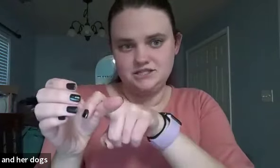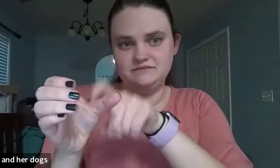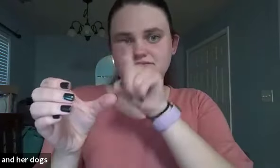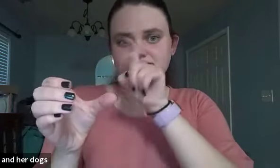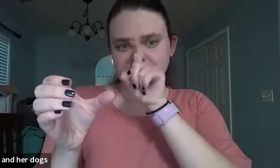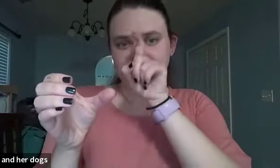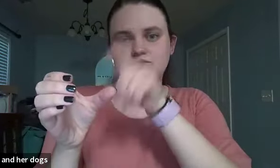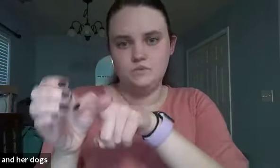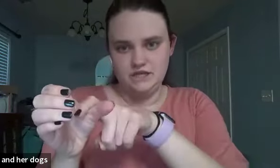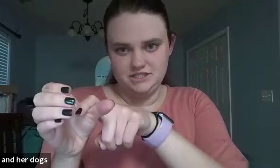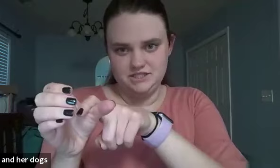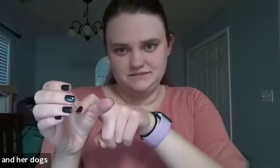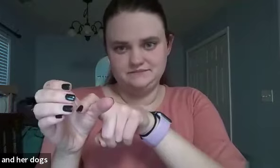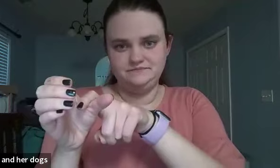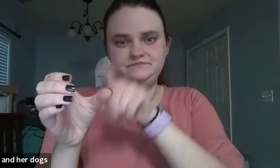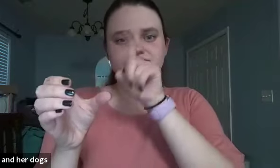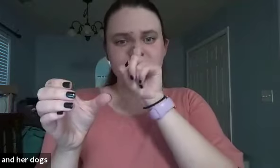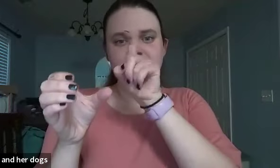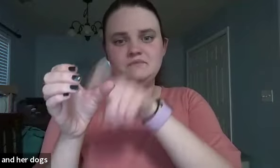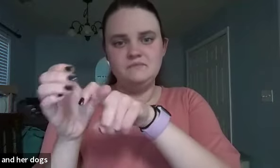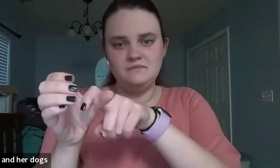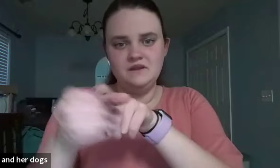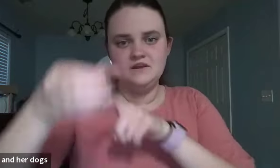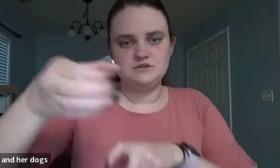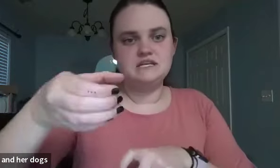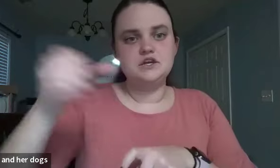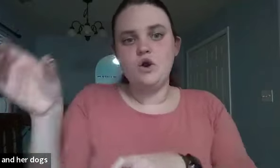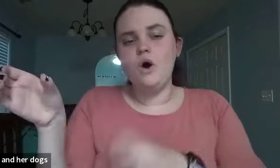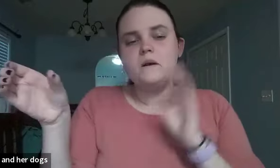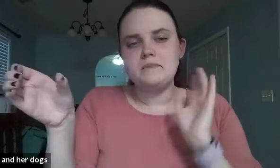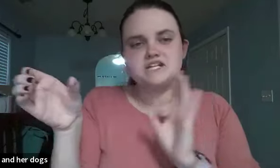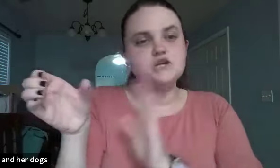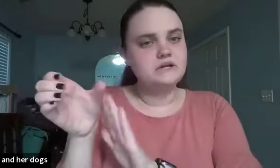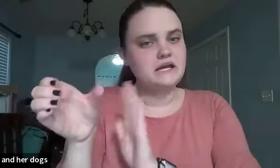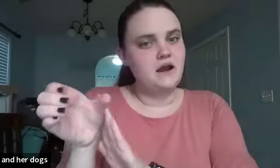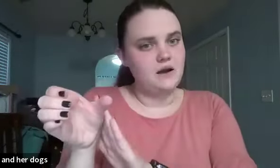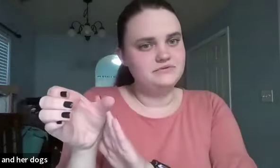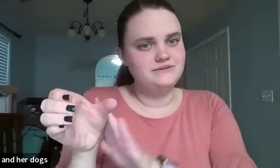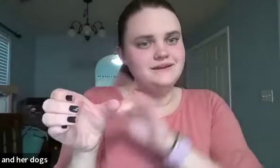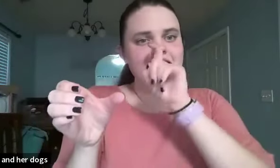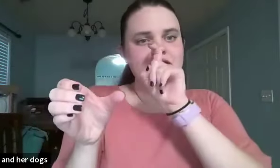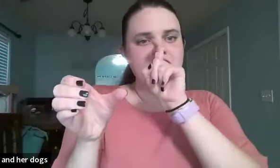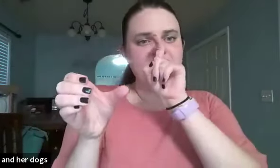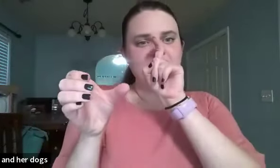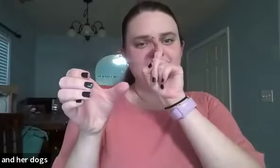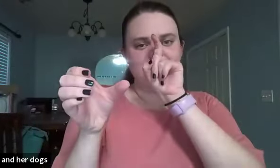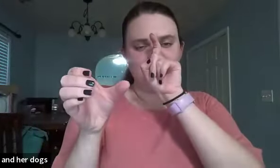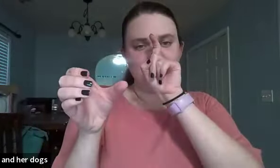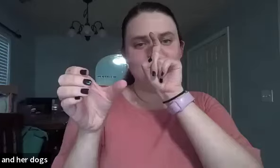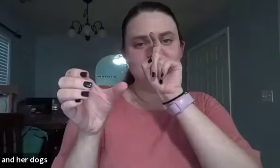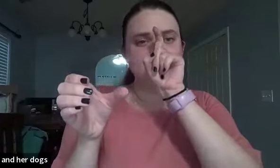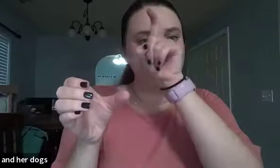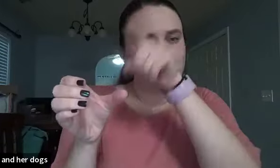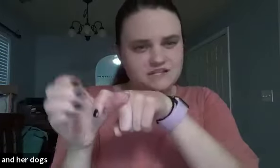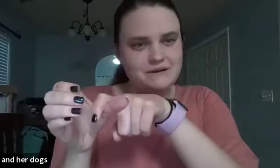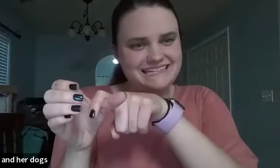witch, witch. So it's like imagine holding a cup and then her nose is so long, it's going